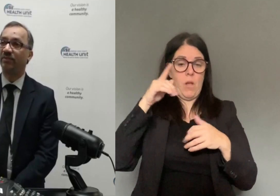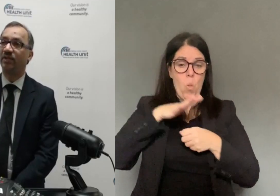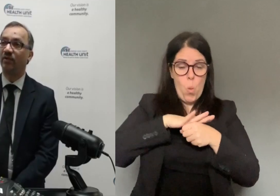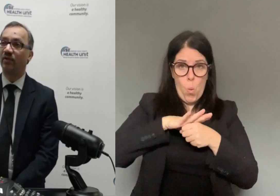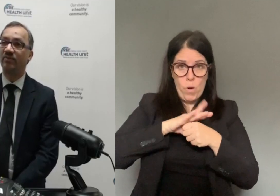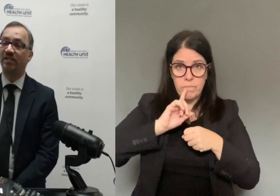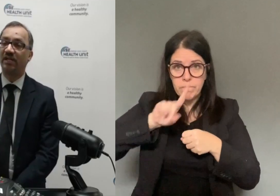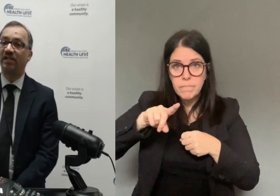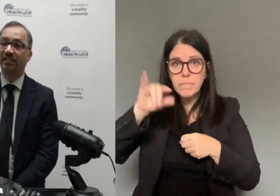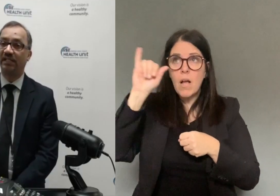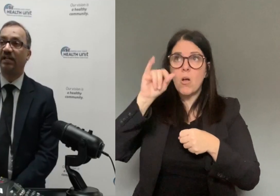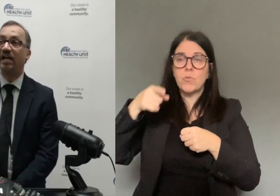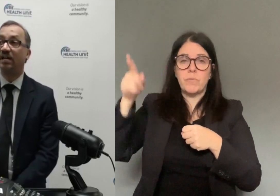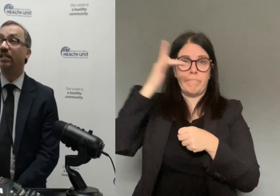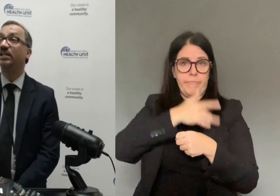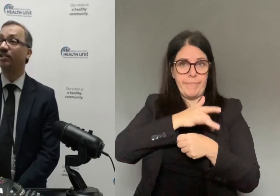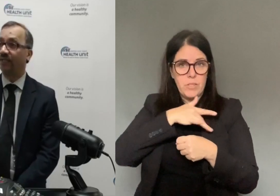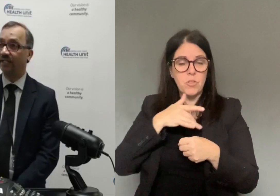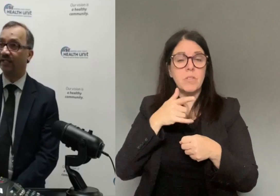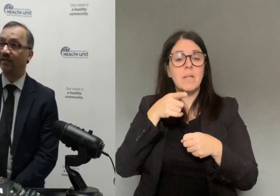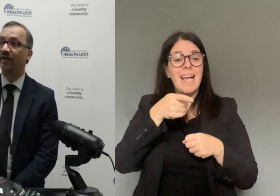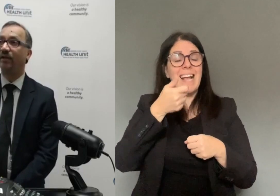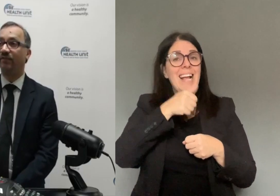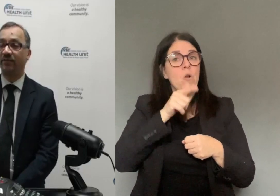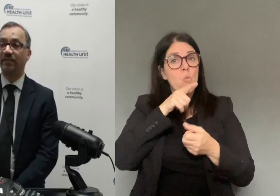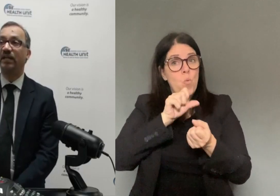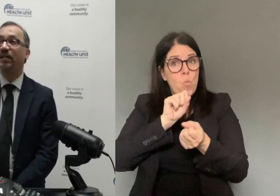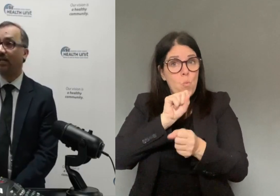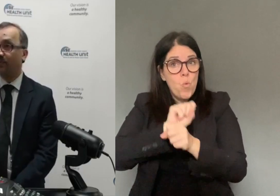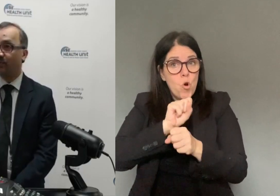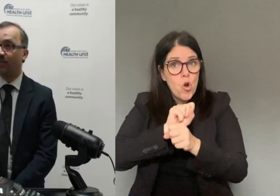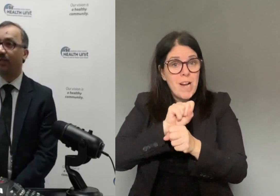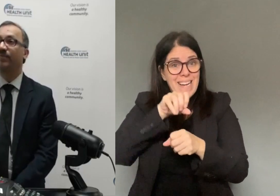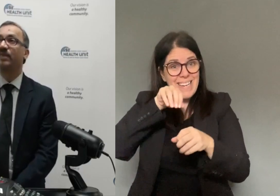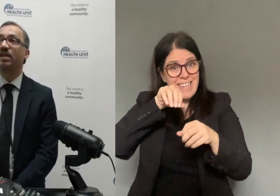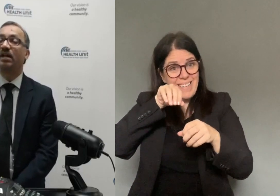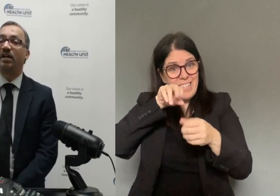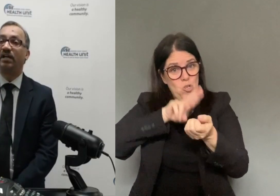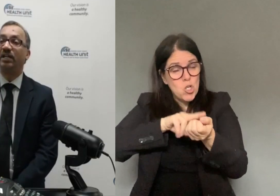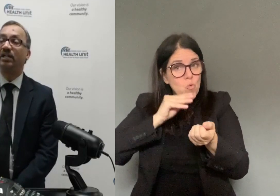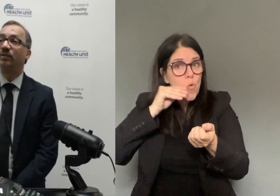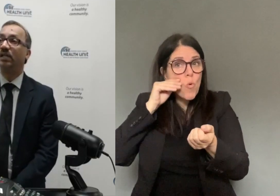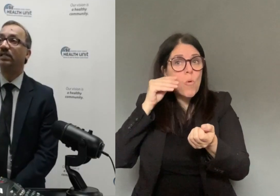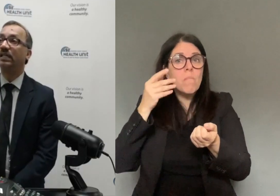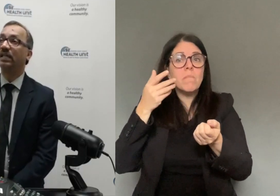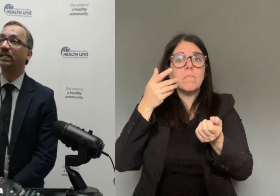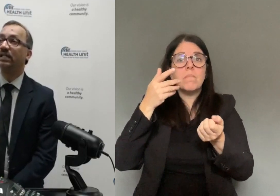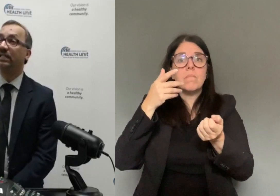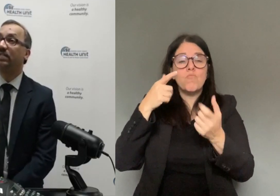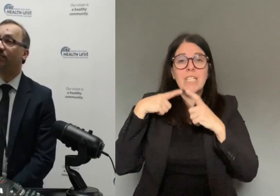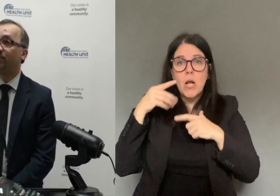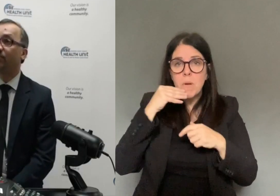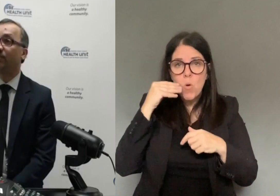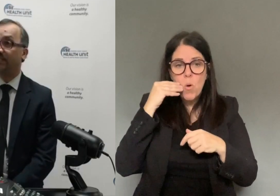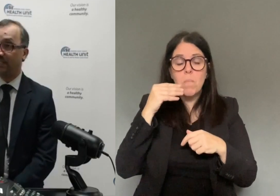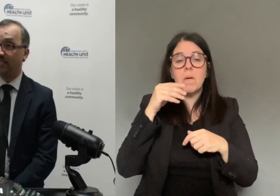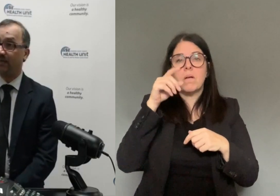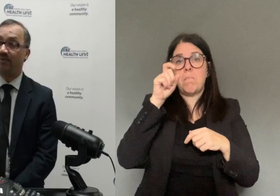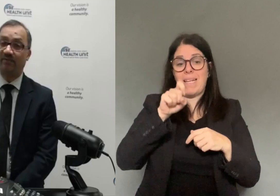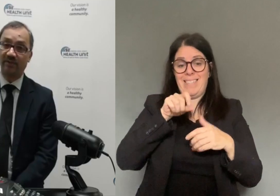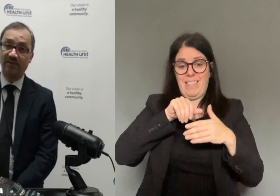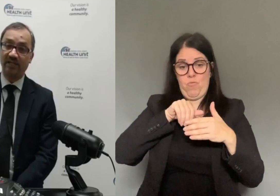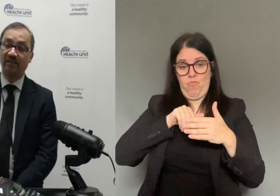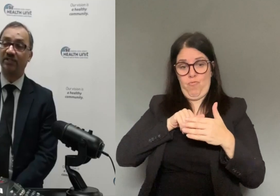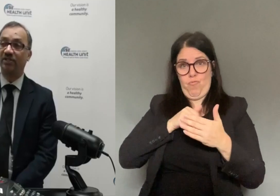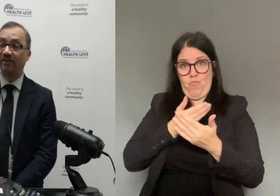long-term care homes, they are screened before they come to work, including taking daily temperature twice a day